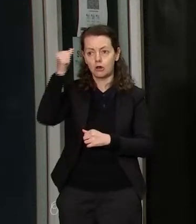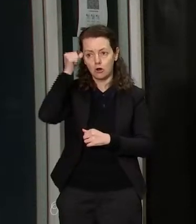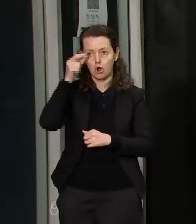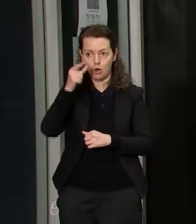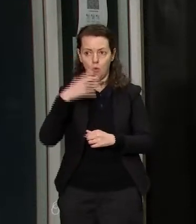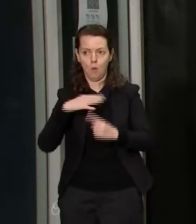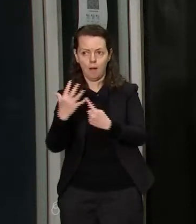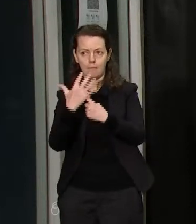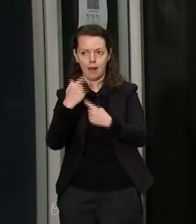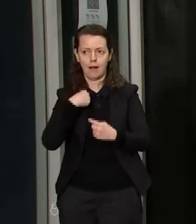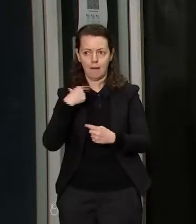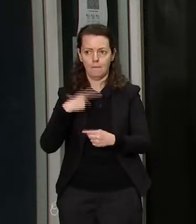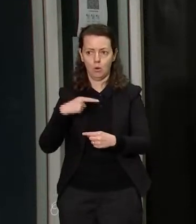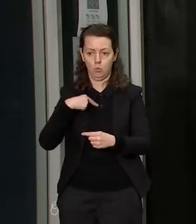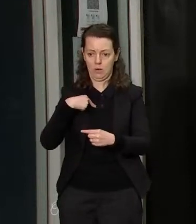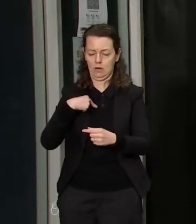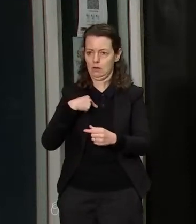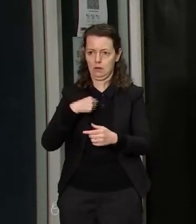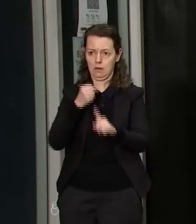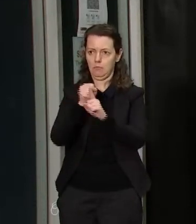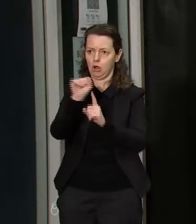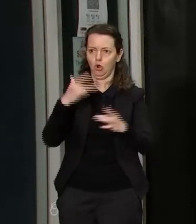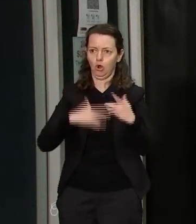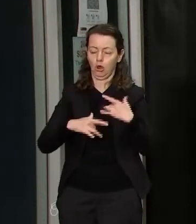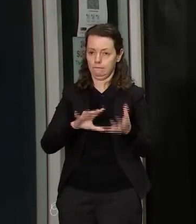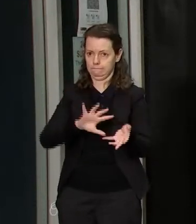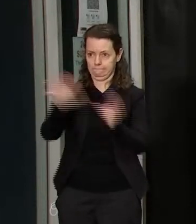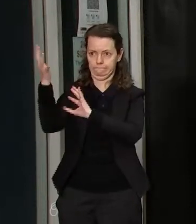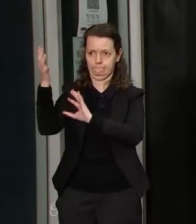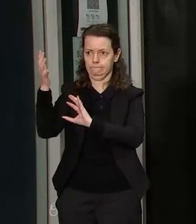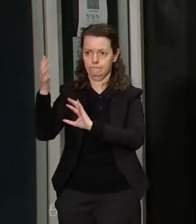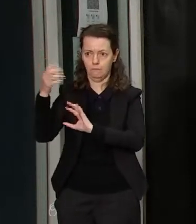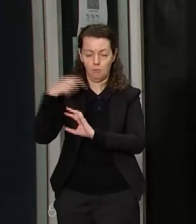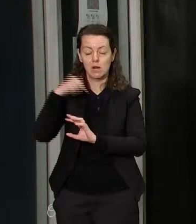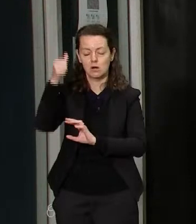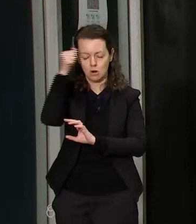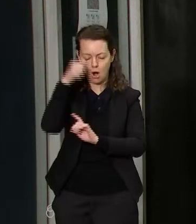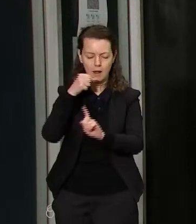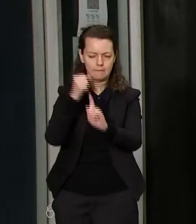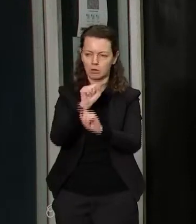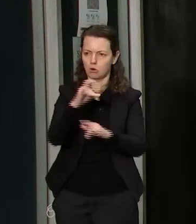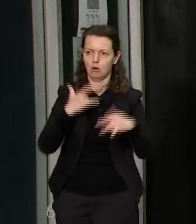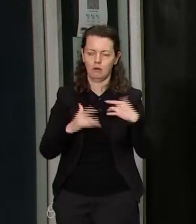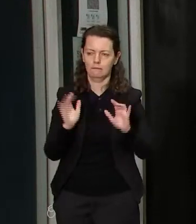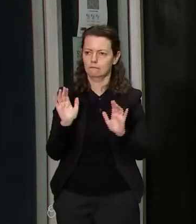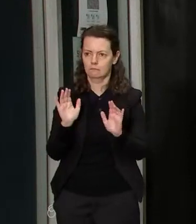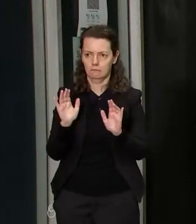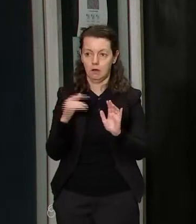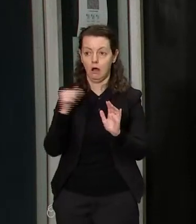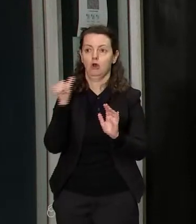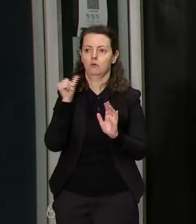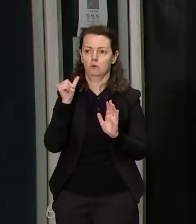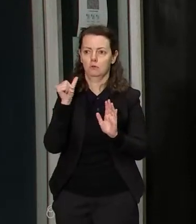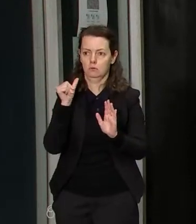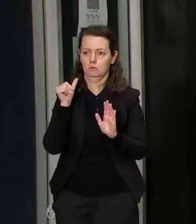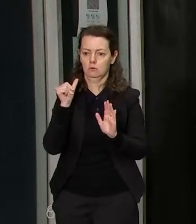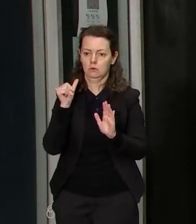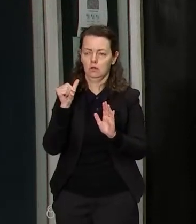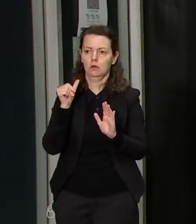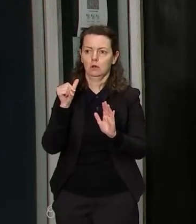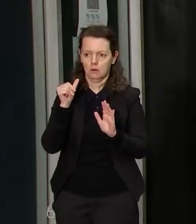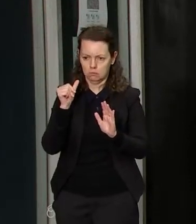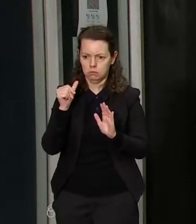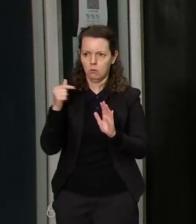a significant impact on everyone, on every Victorian, on every family, on every business. It's why we've got our business